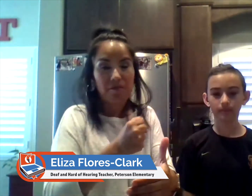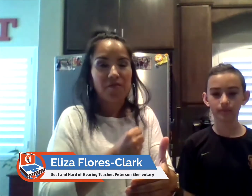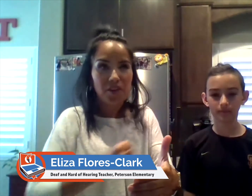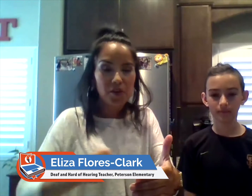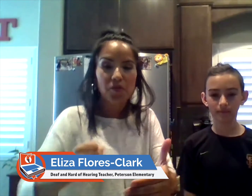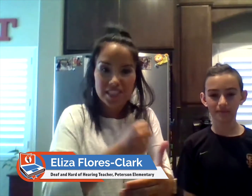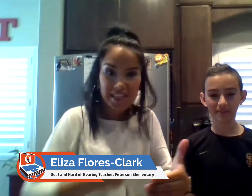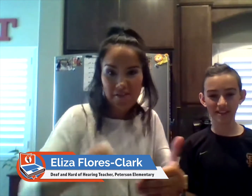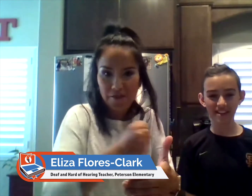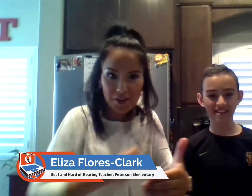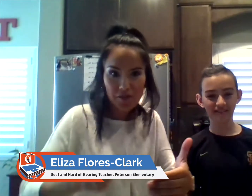vigorously